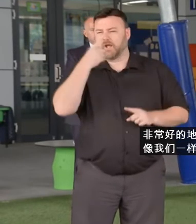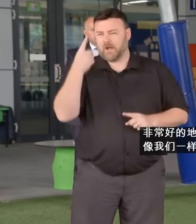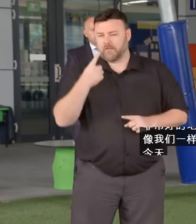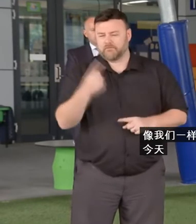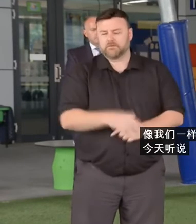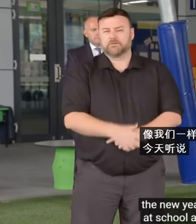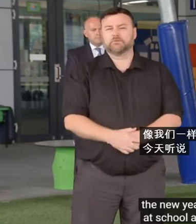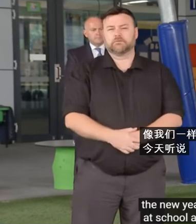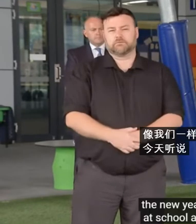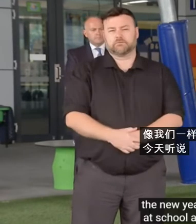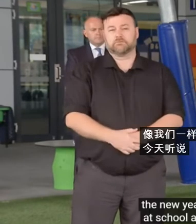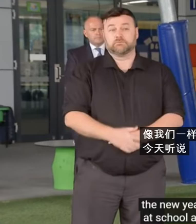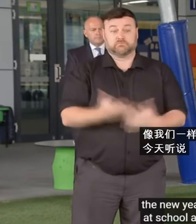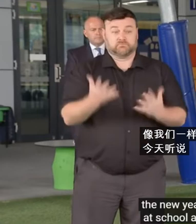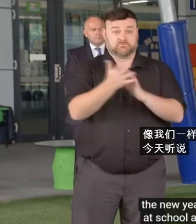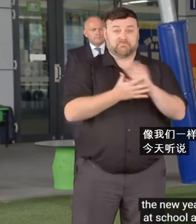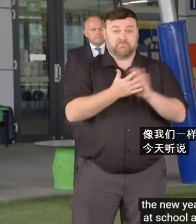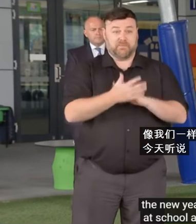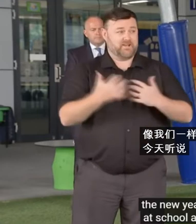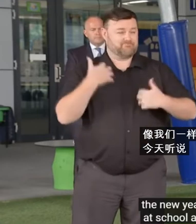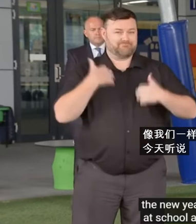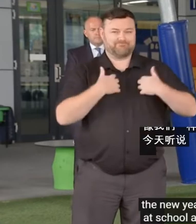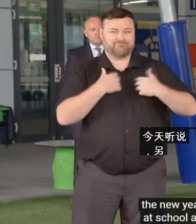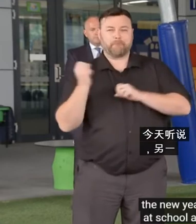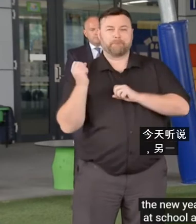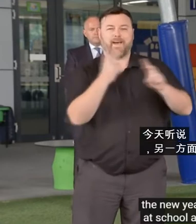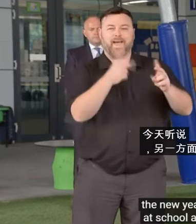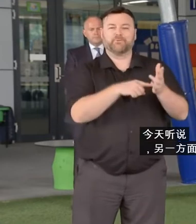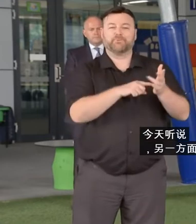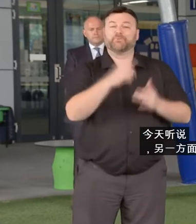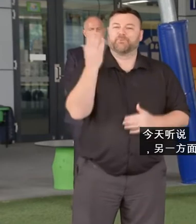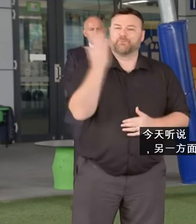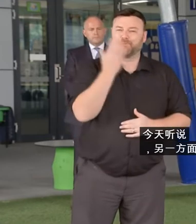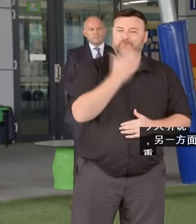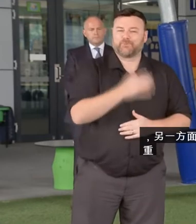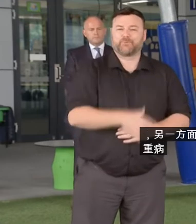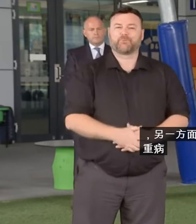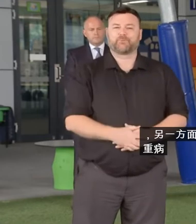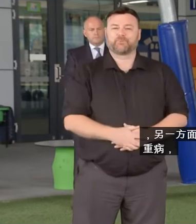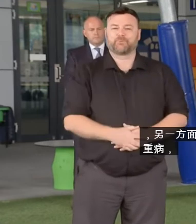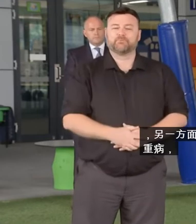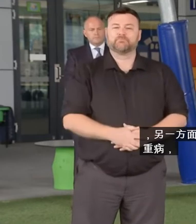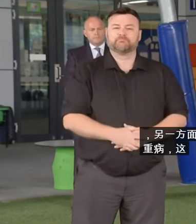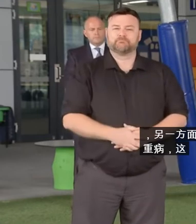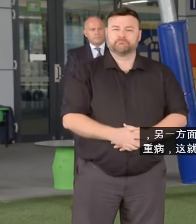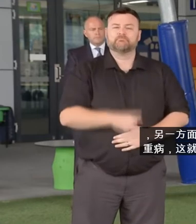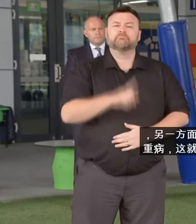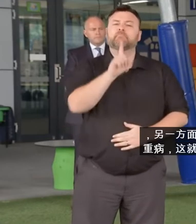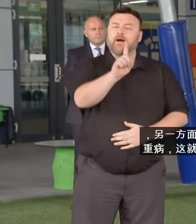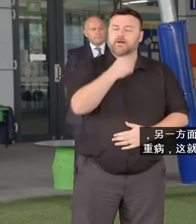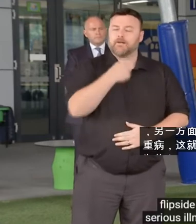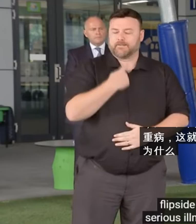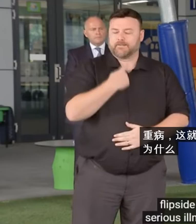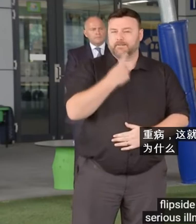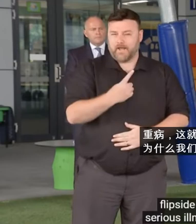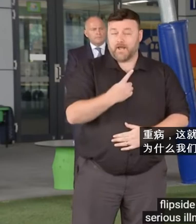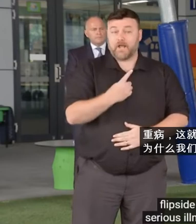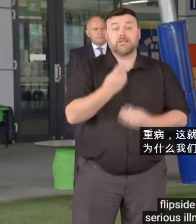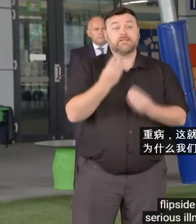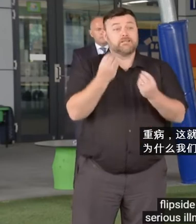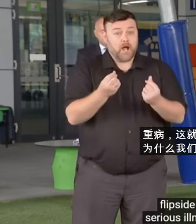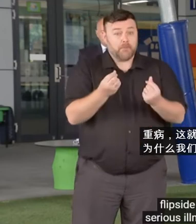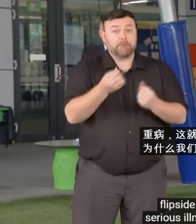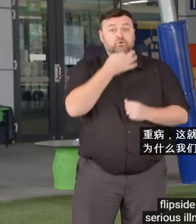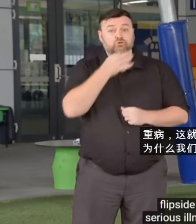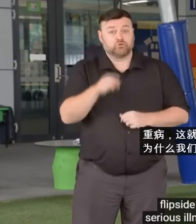school, as we've heard today. On the flip side, children can get serious illness, and this is very much why